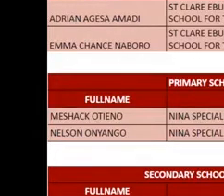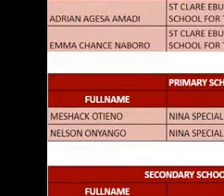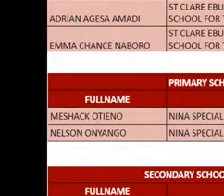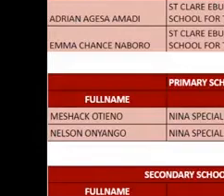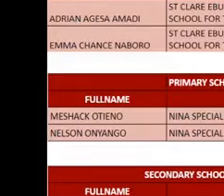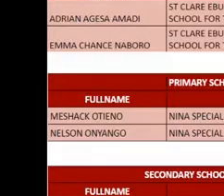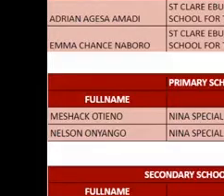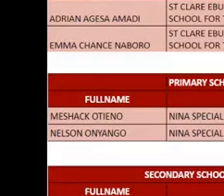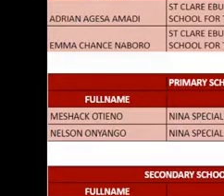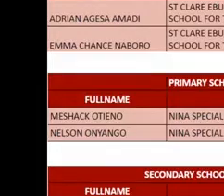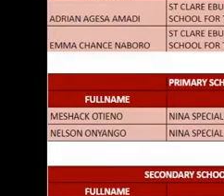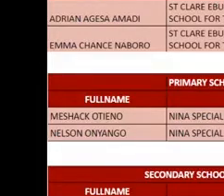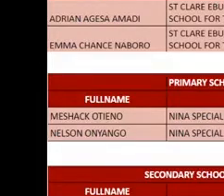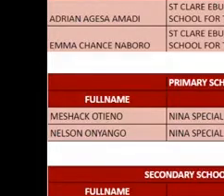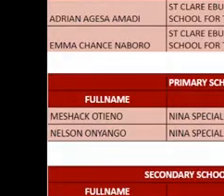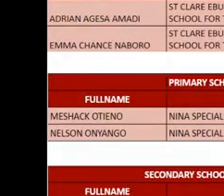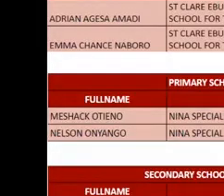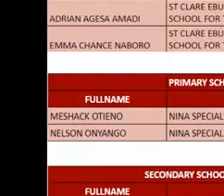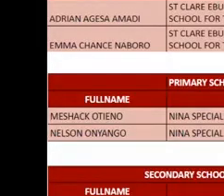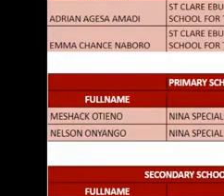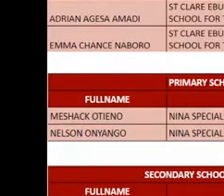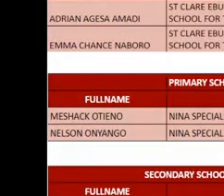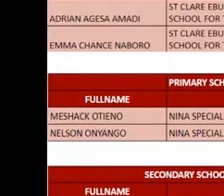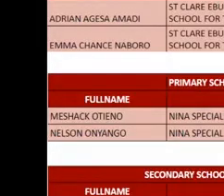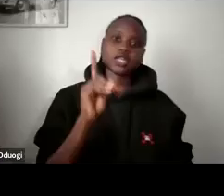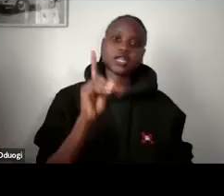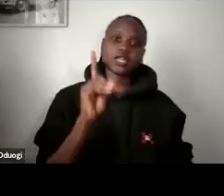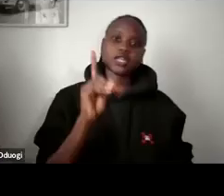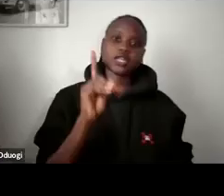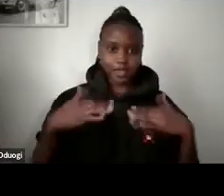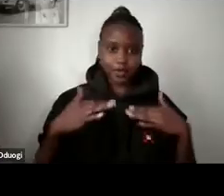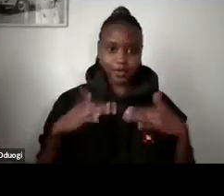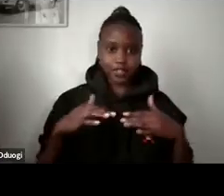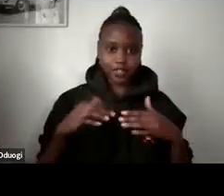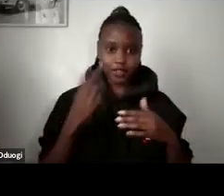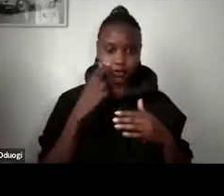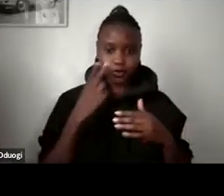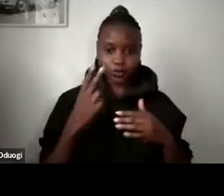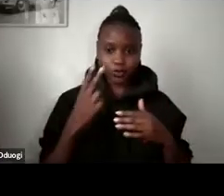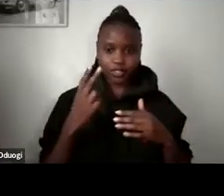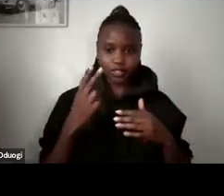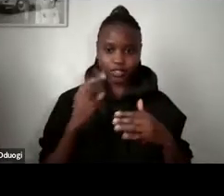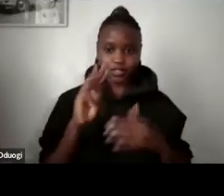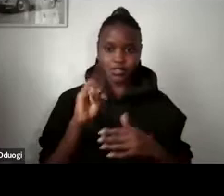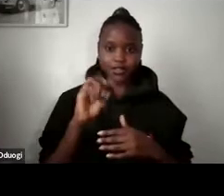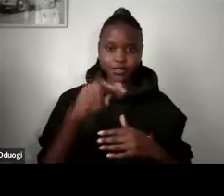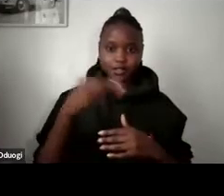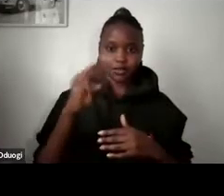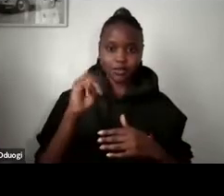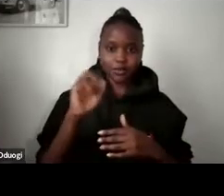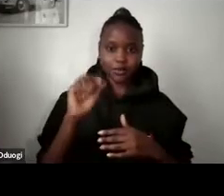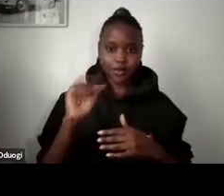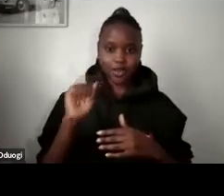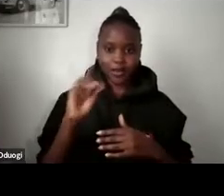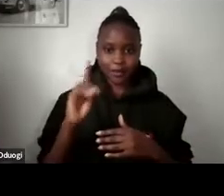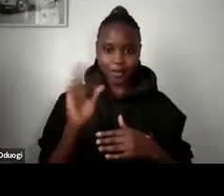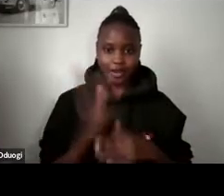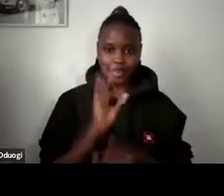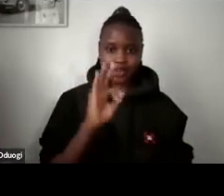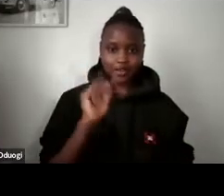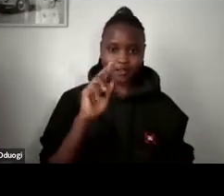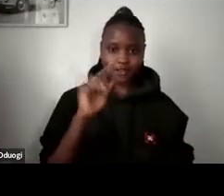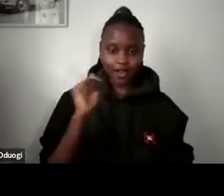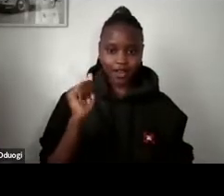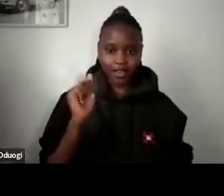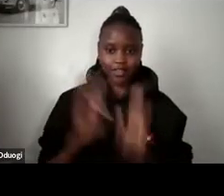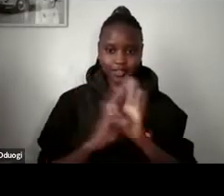Congratulations. And I think something amazing to note is that Mohammed Farah Ahmed is